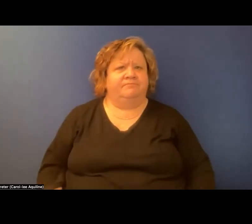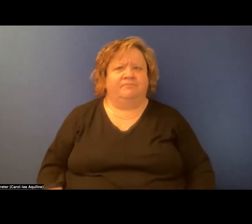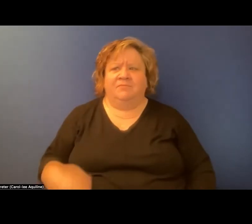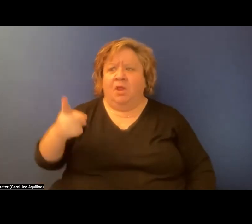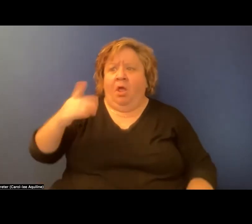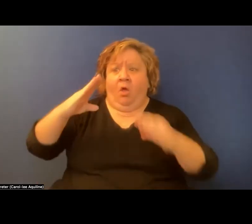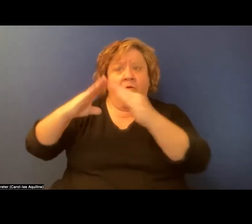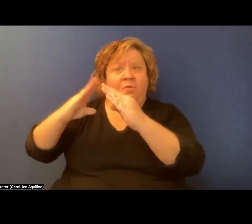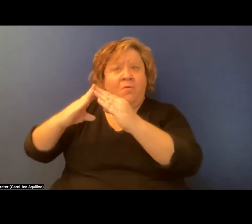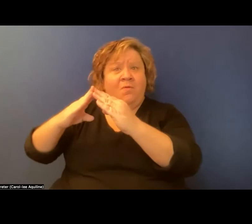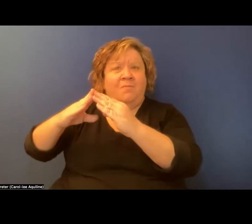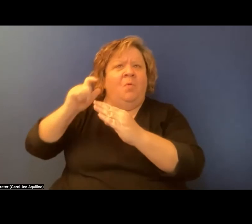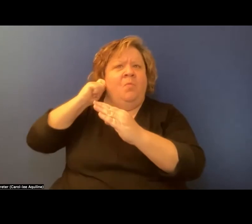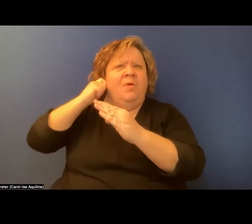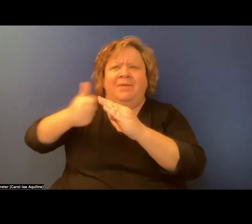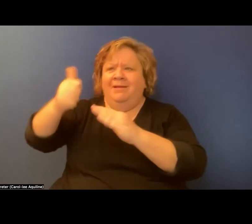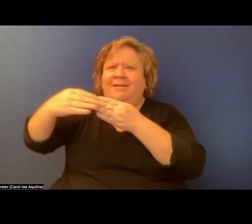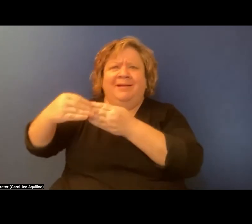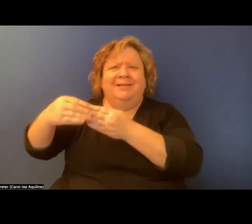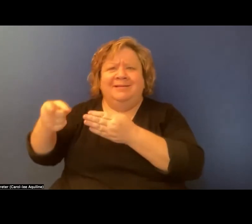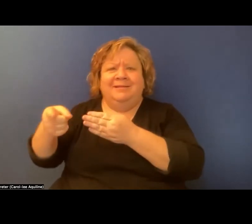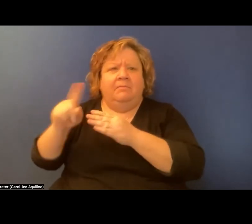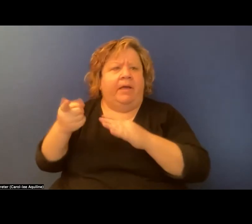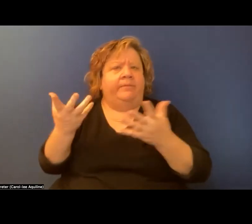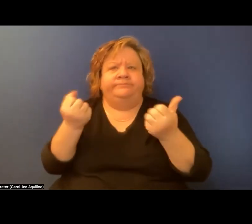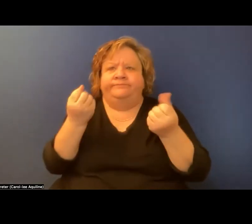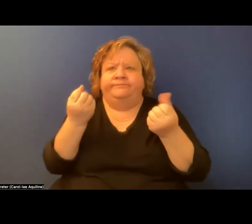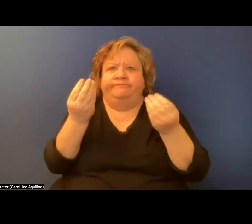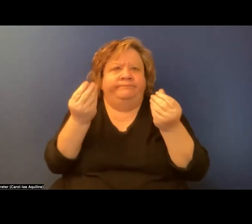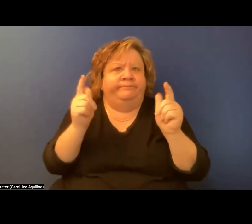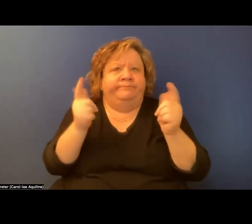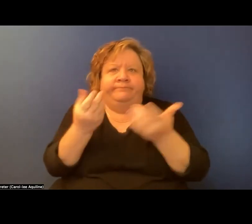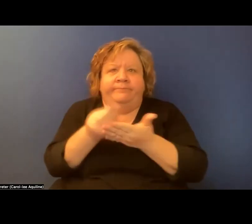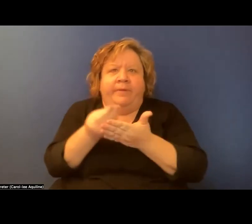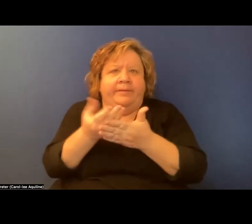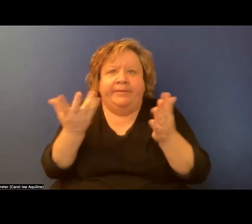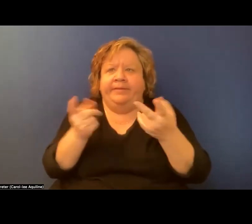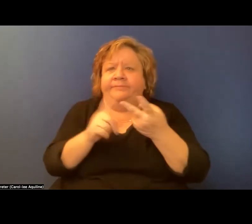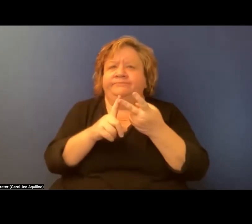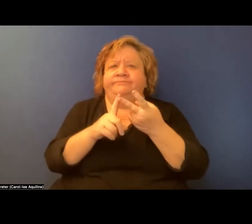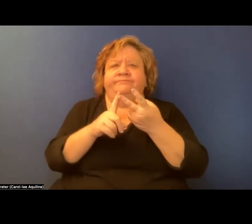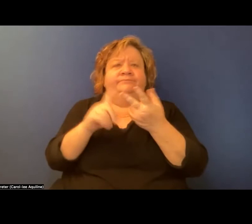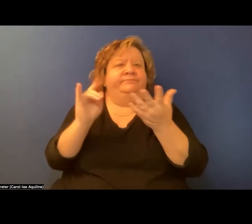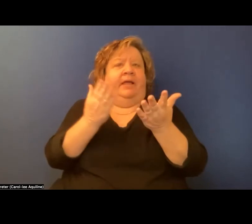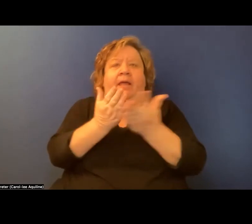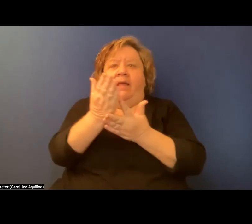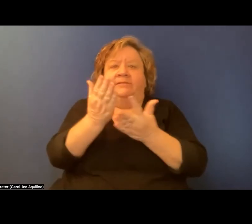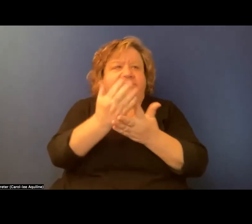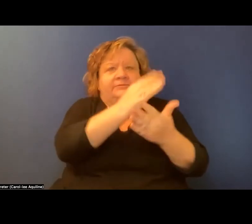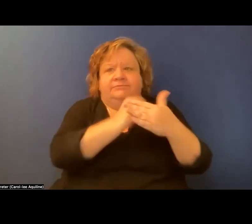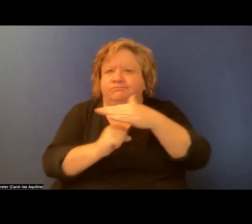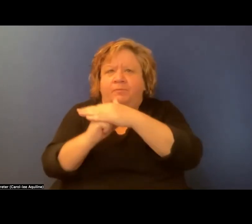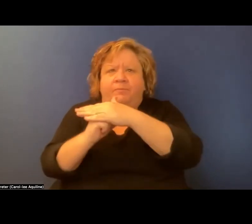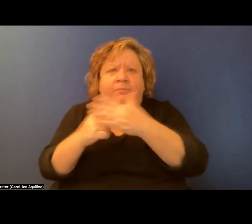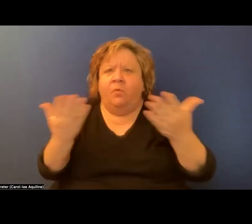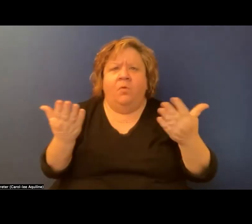to finance, including young girls who must go further to fetch water in times of drought and missing school to do